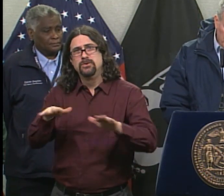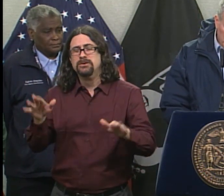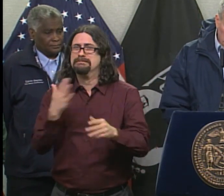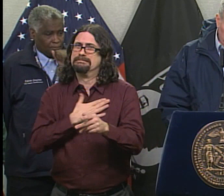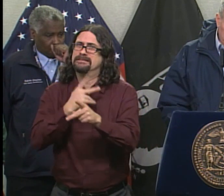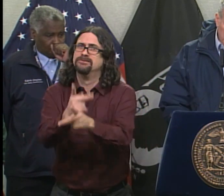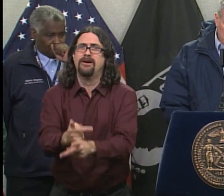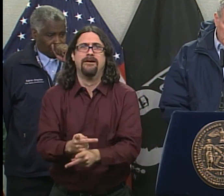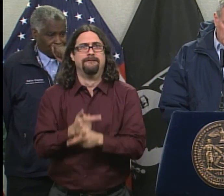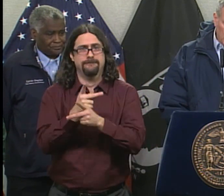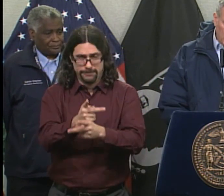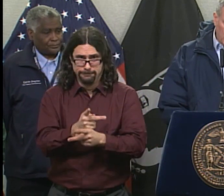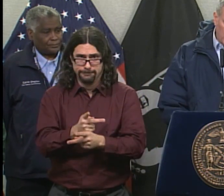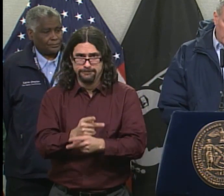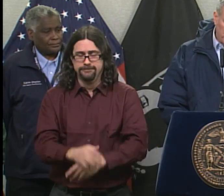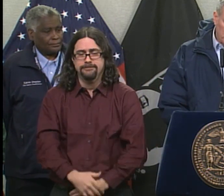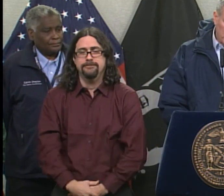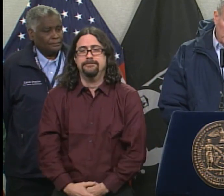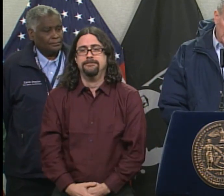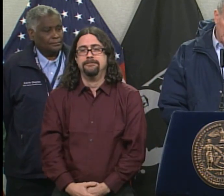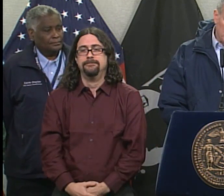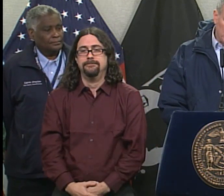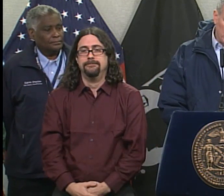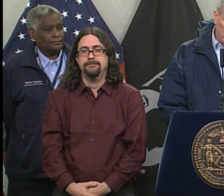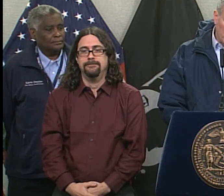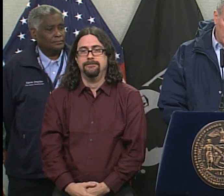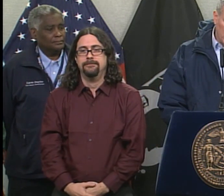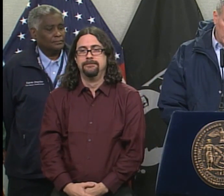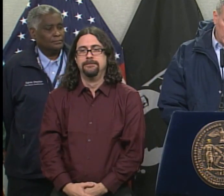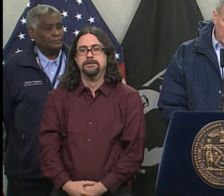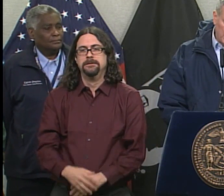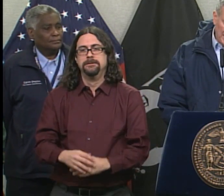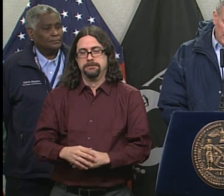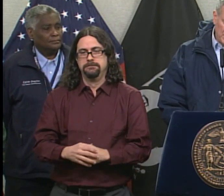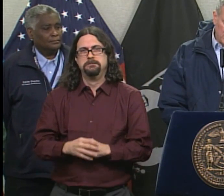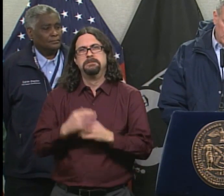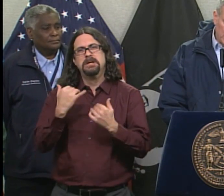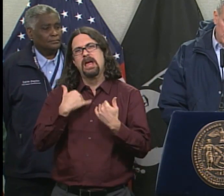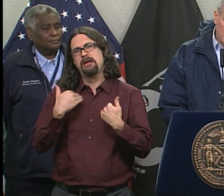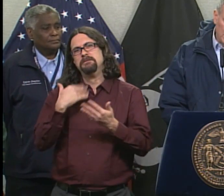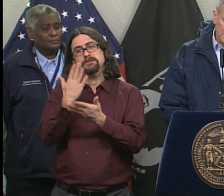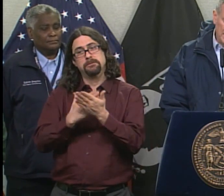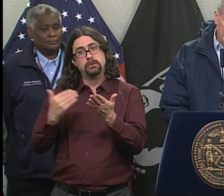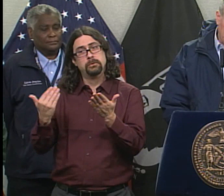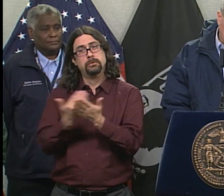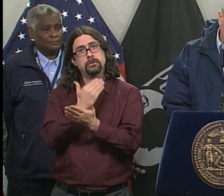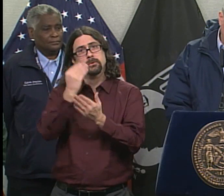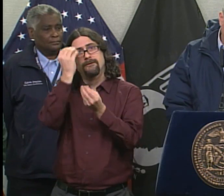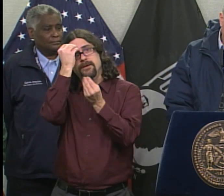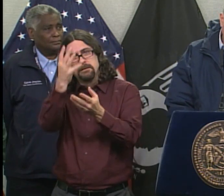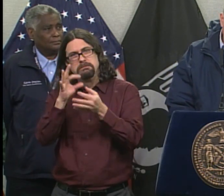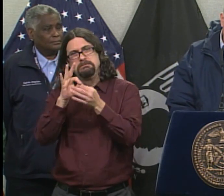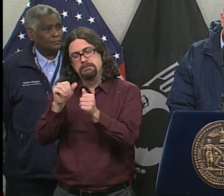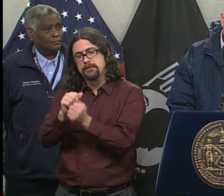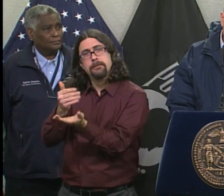Let me give you some updates related to the plowing situation. And I'll say at the